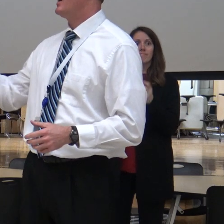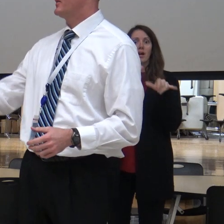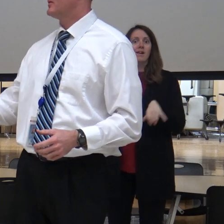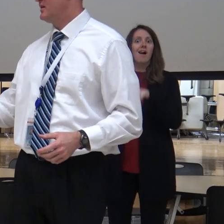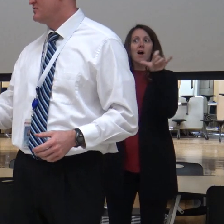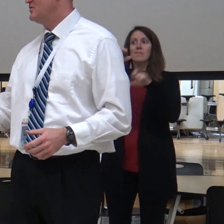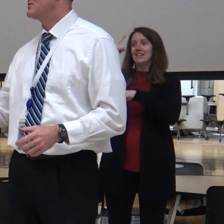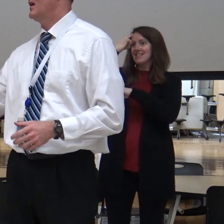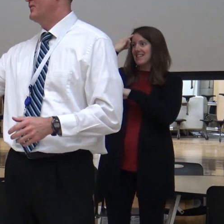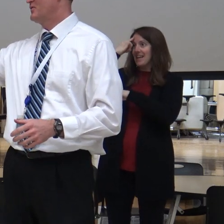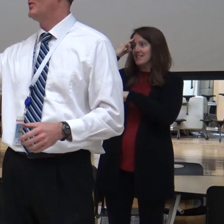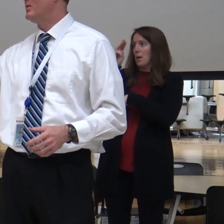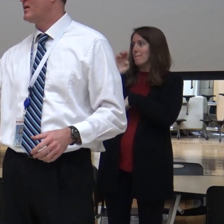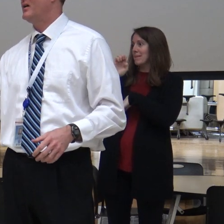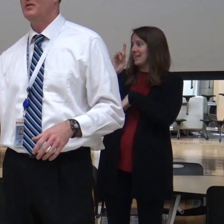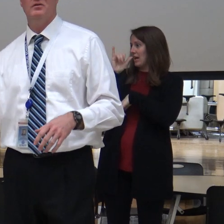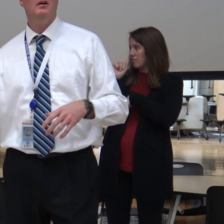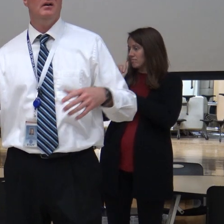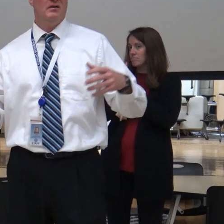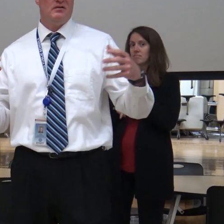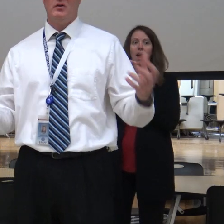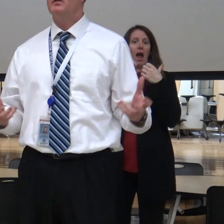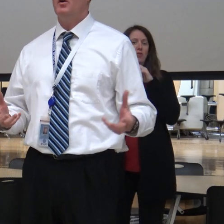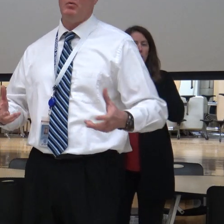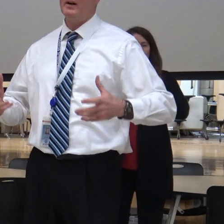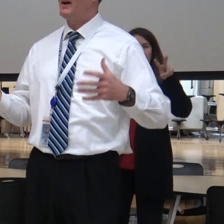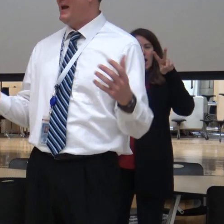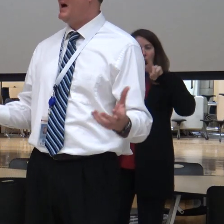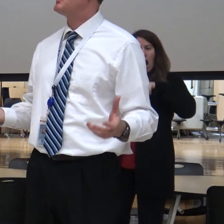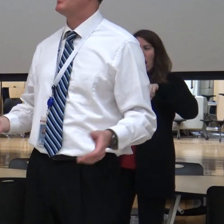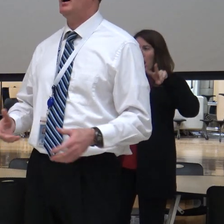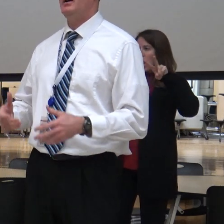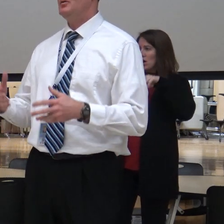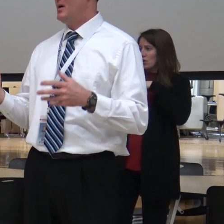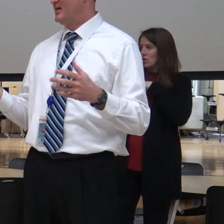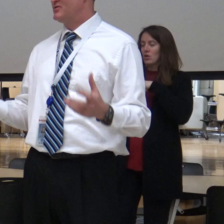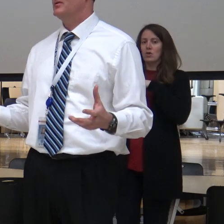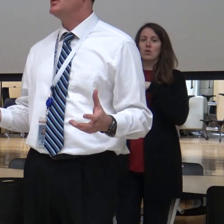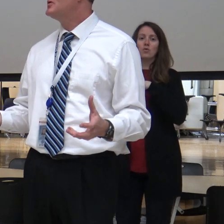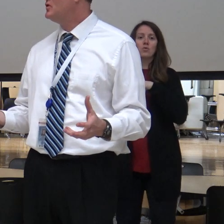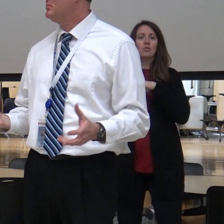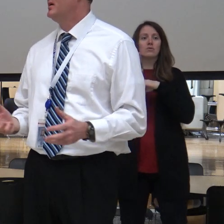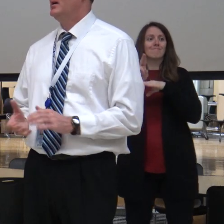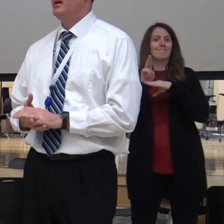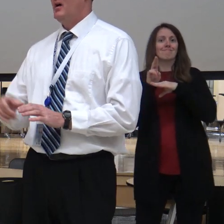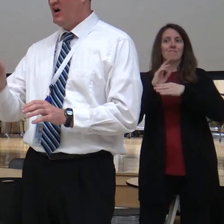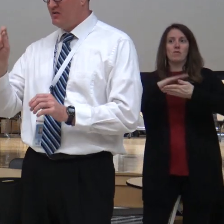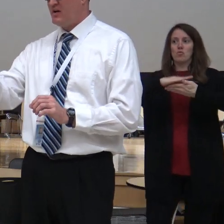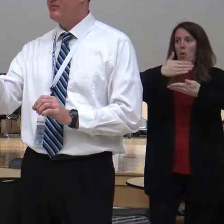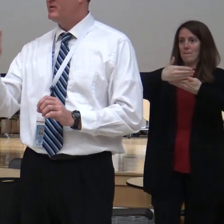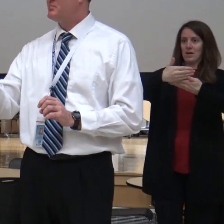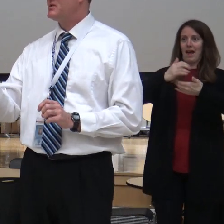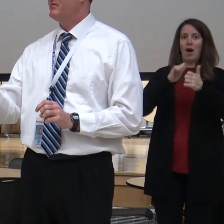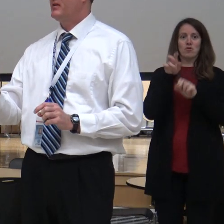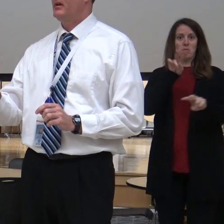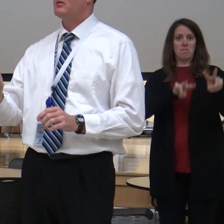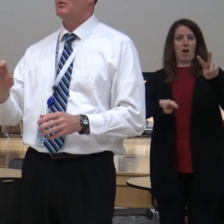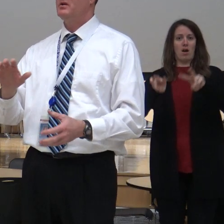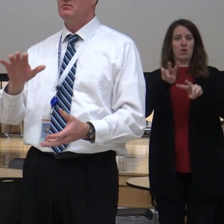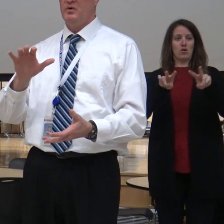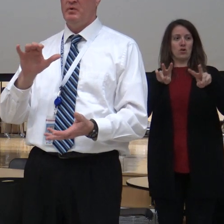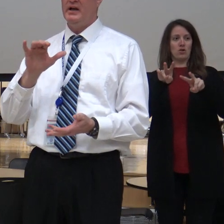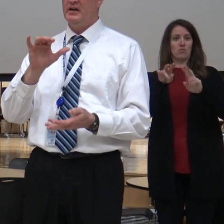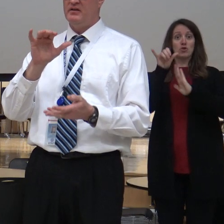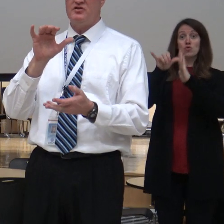how do you monitor kids' use on their Chromebook? How do you what kind of apps you, how do you monitor YouTube? All kind of very specific things.